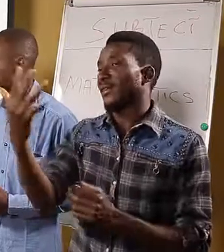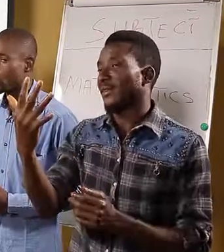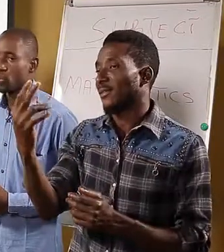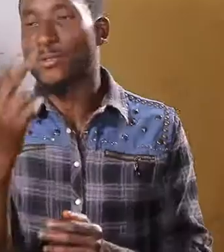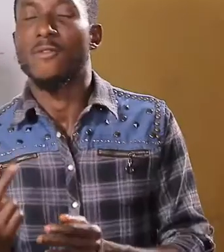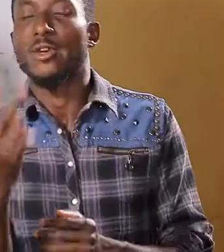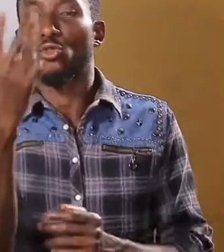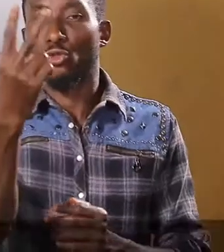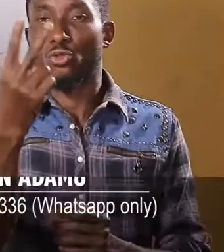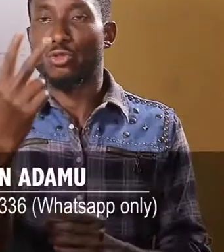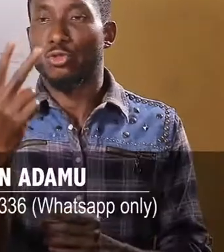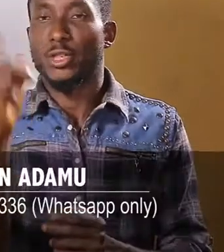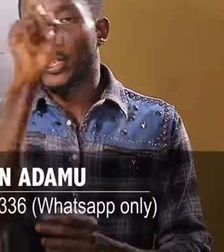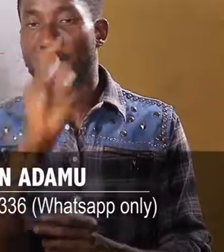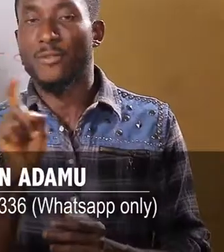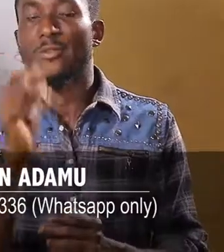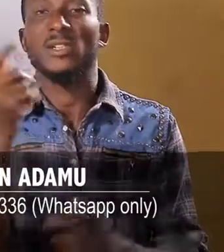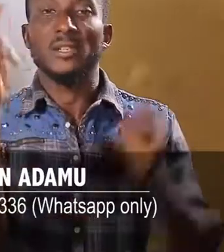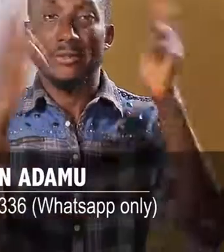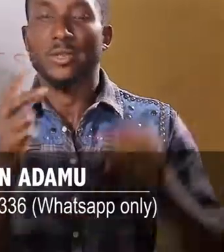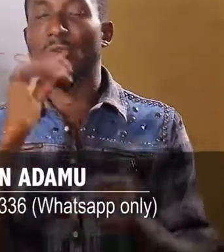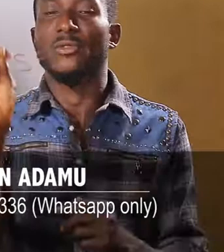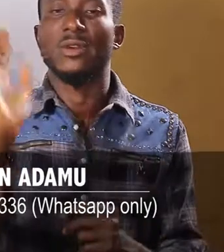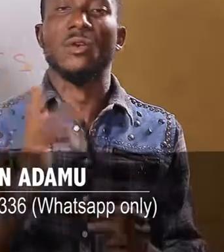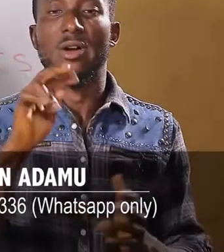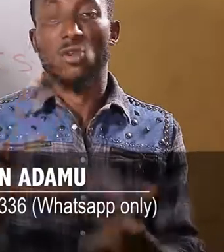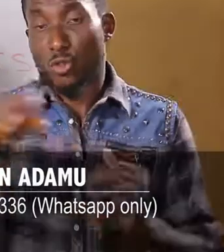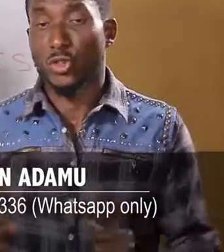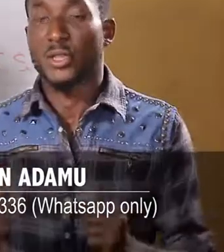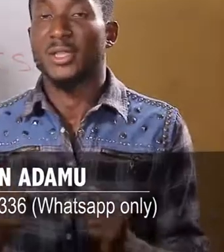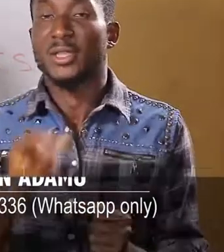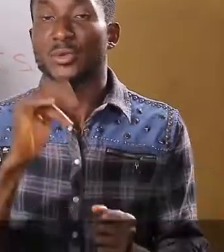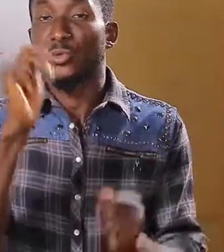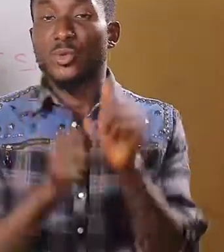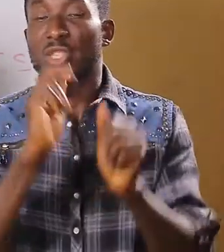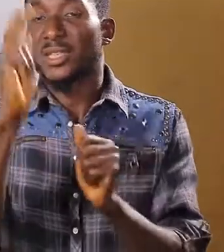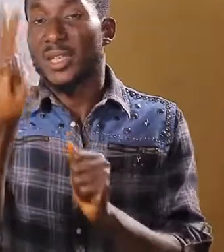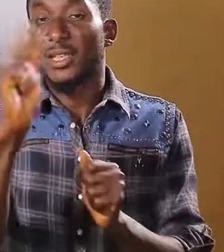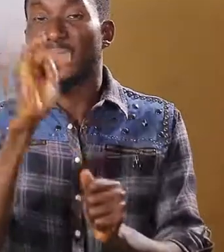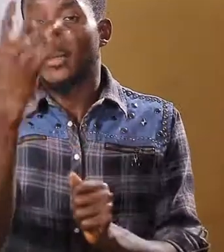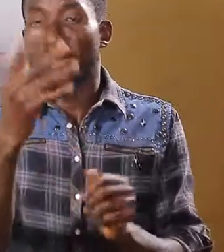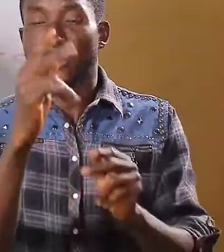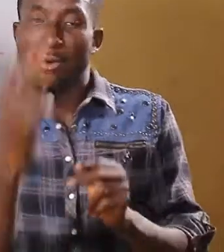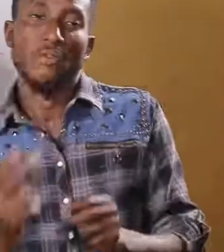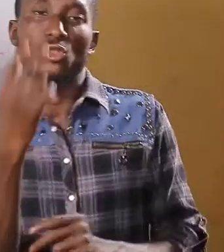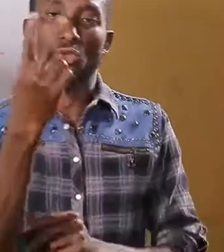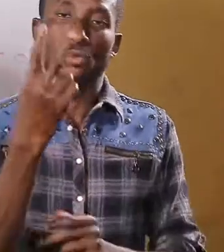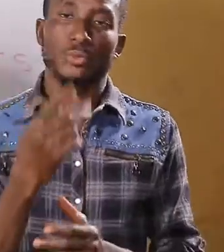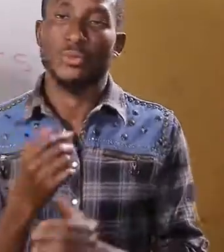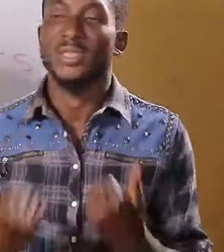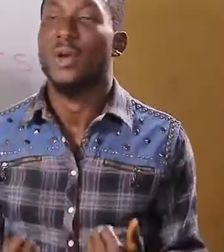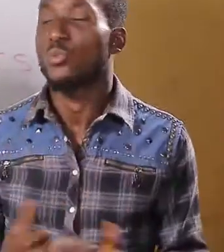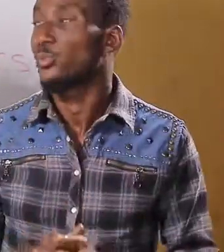5 over 2. Therefore, the value of our constant, which is k, is 5 over 2.